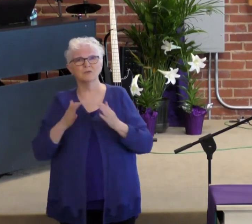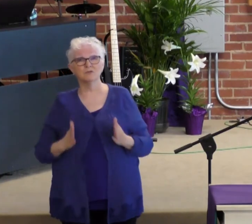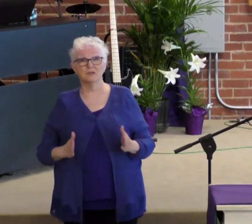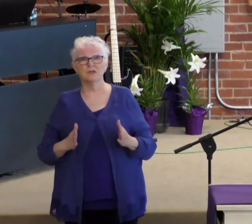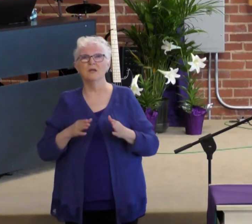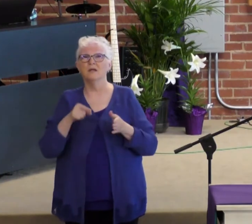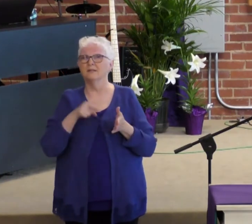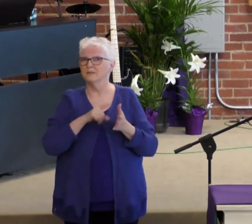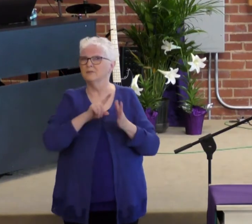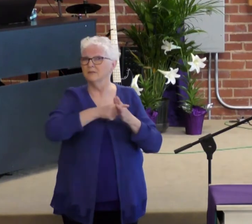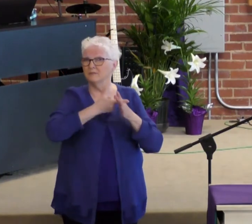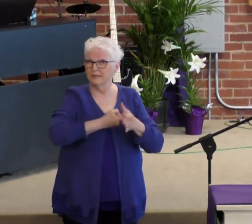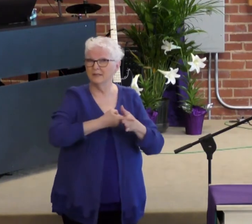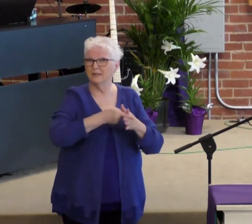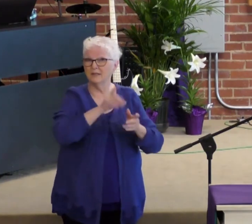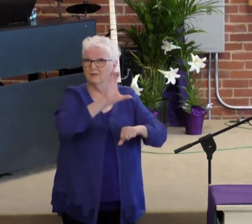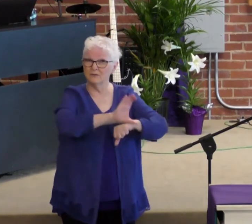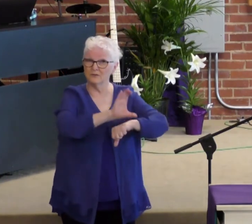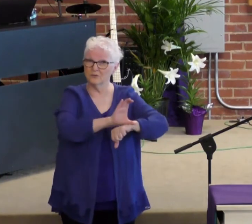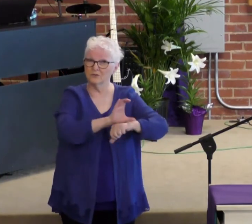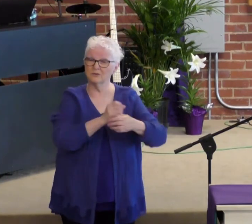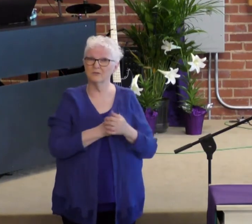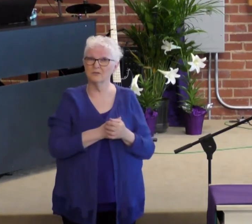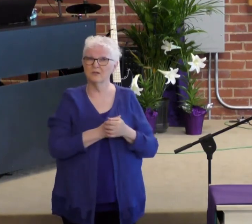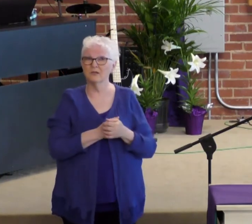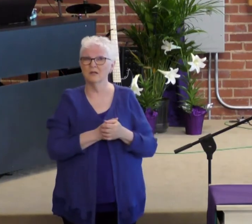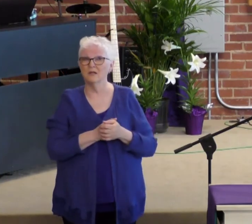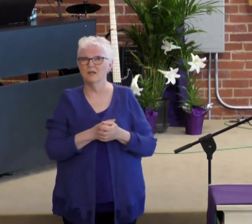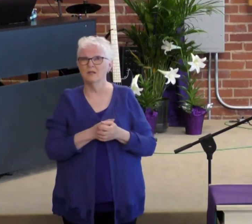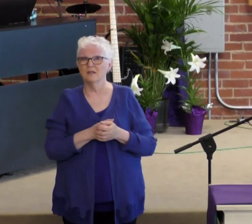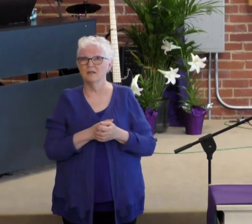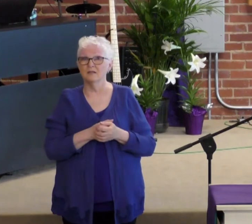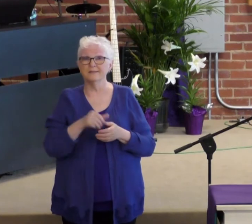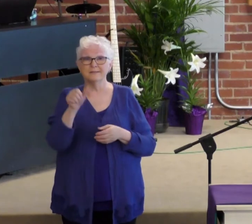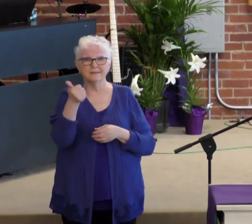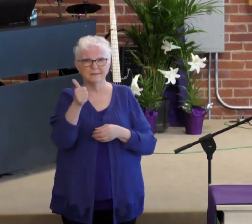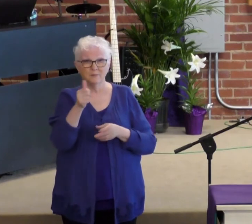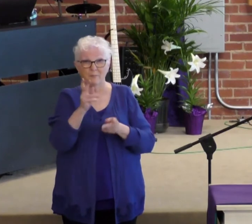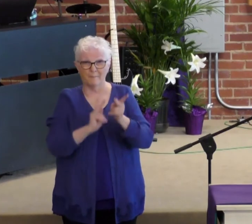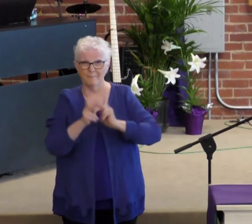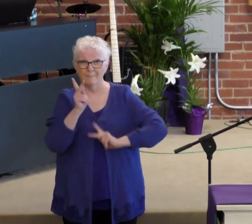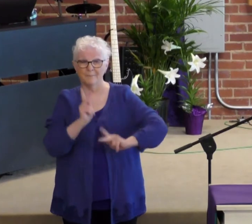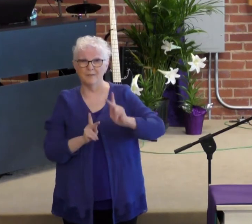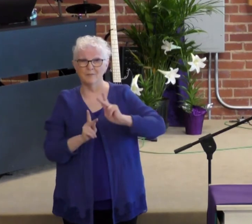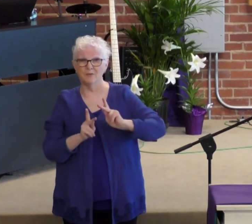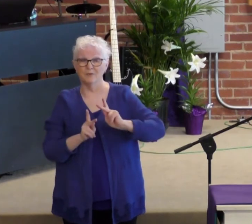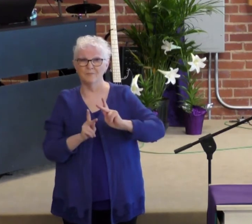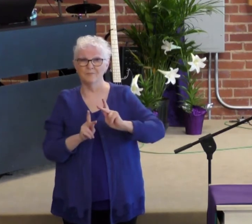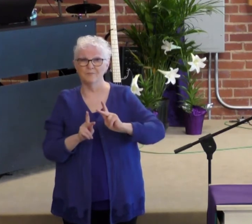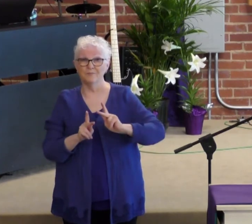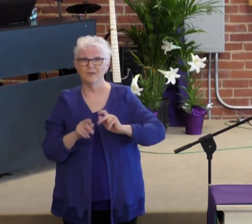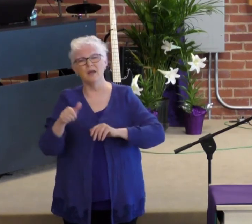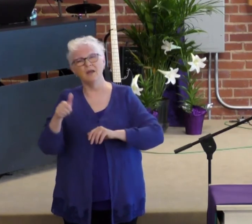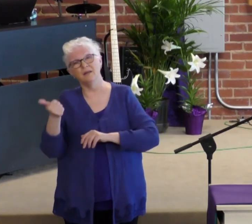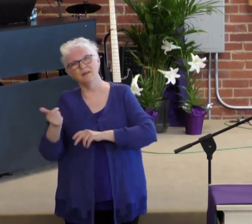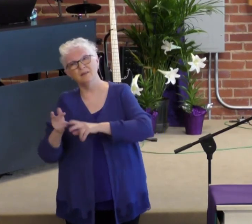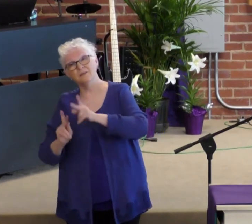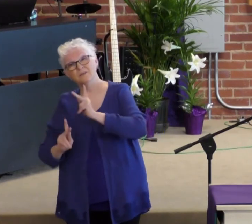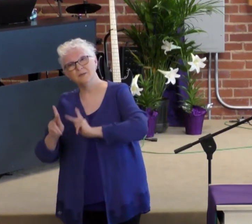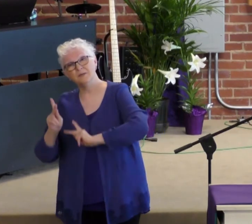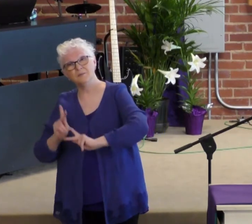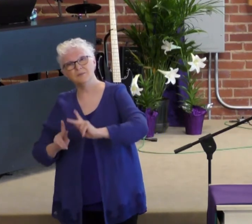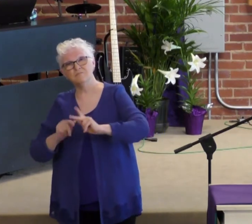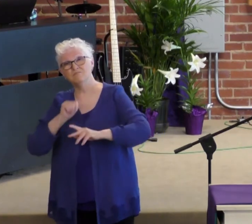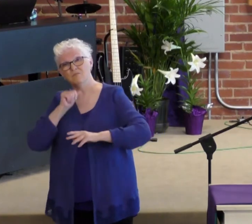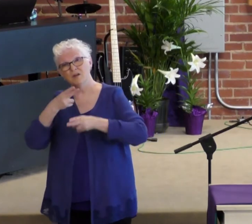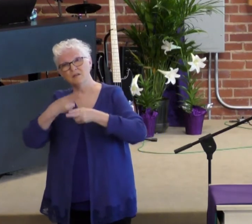beginnings of the church. These 10 people and others who are not named, who were